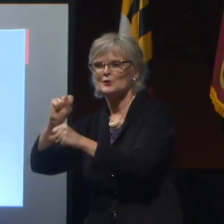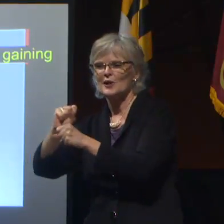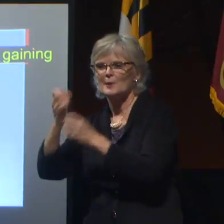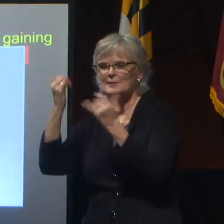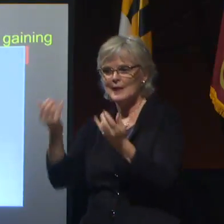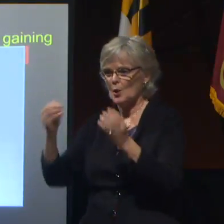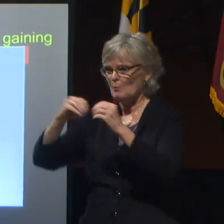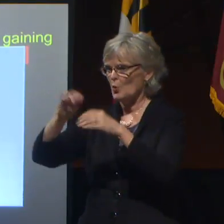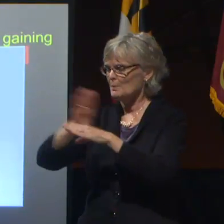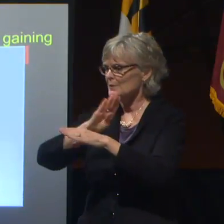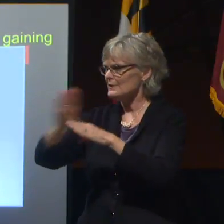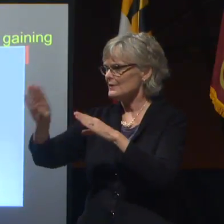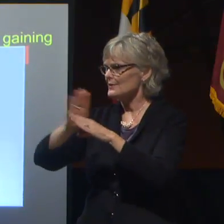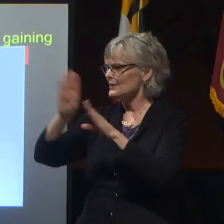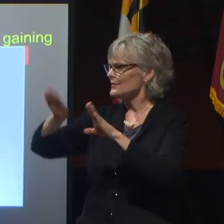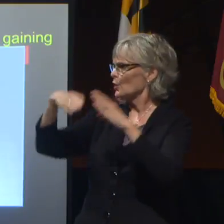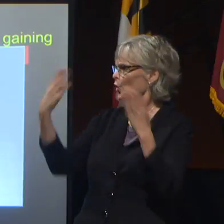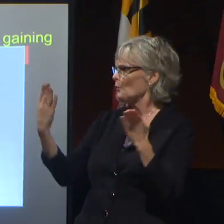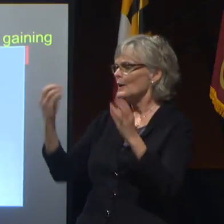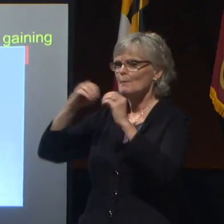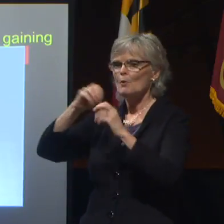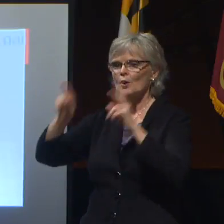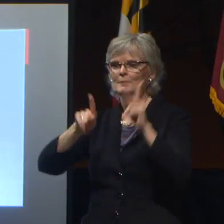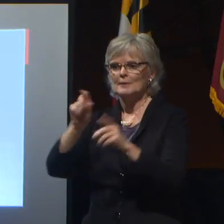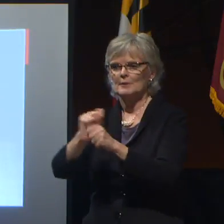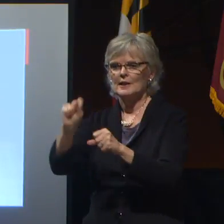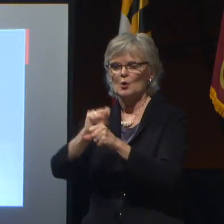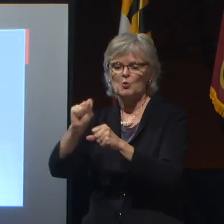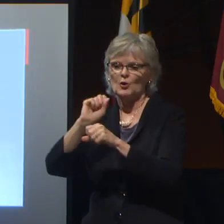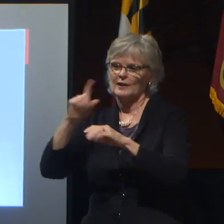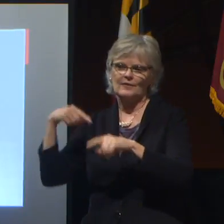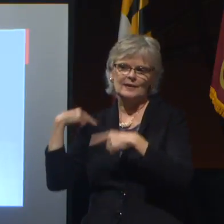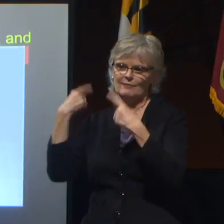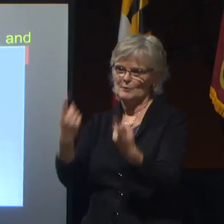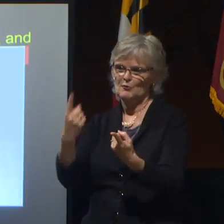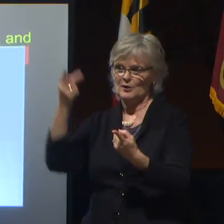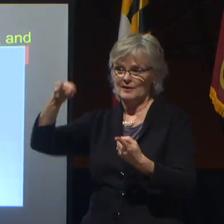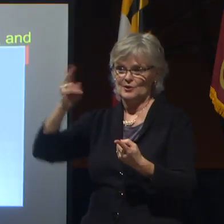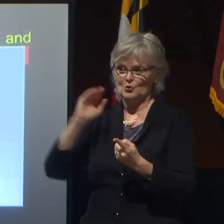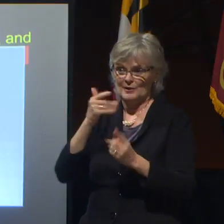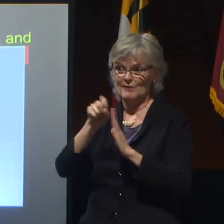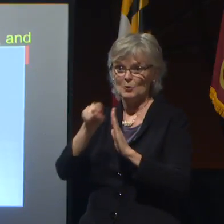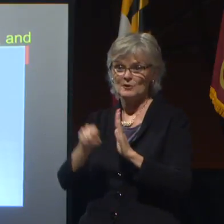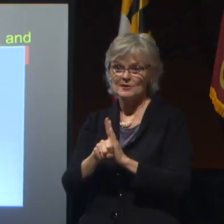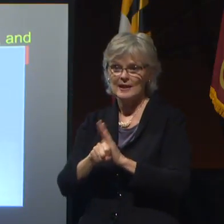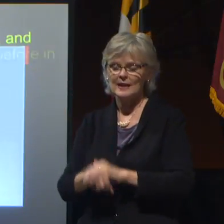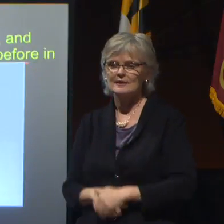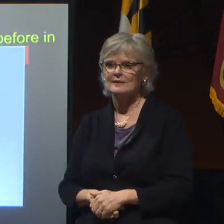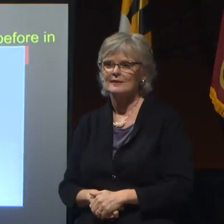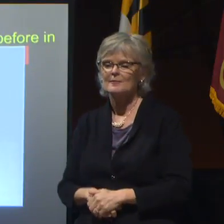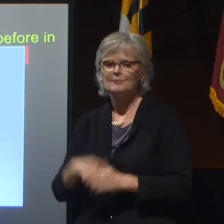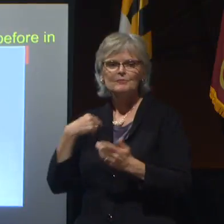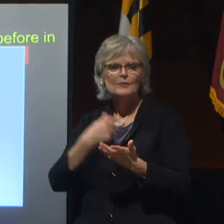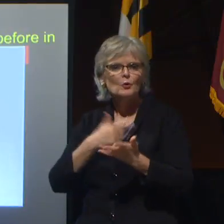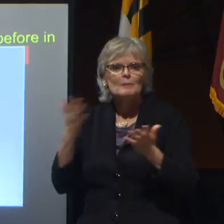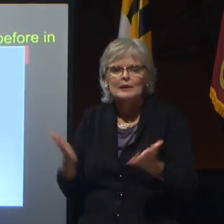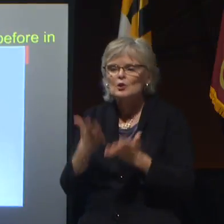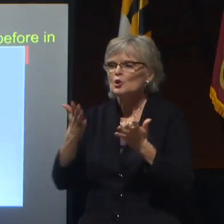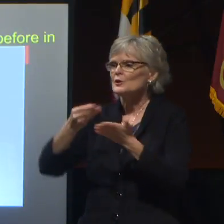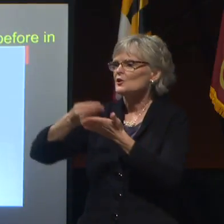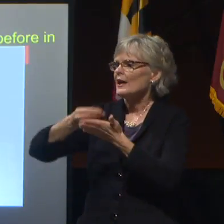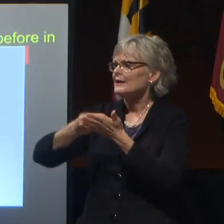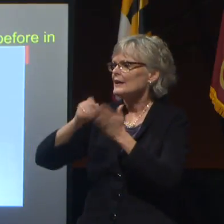more businesses are opened and more people are working than ever before in the history of our state. We've been encouraging